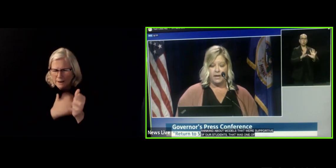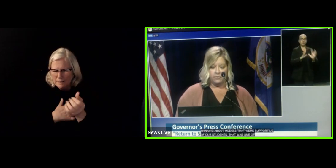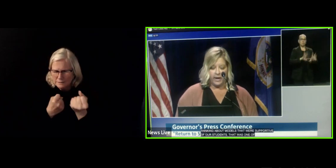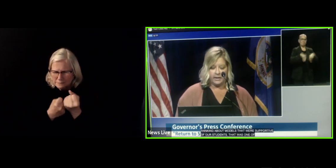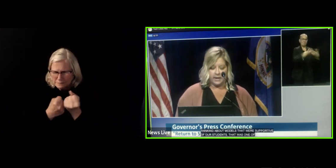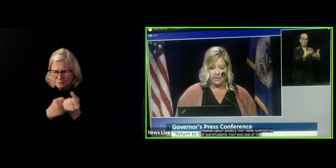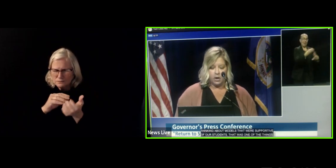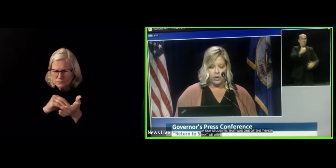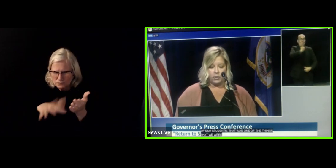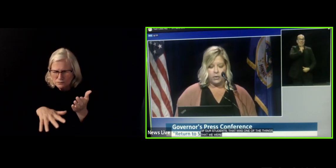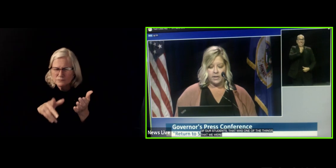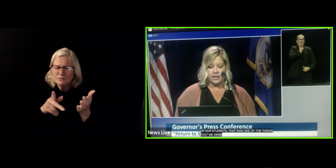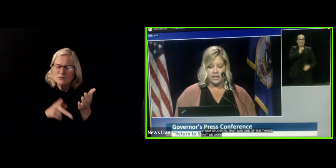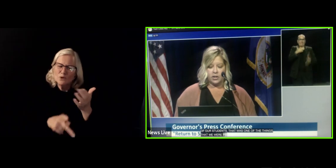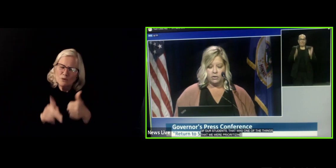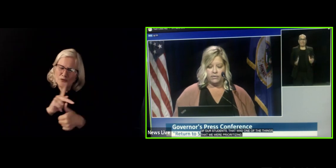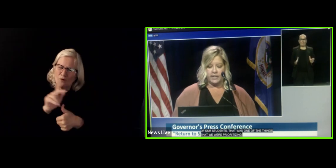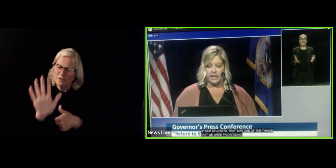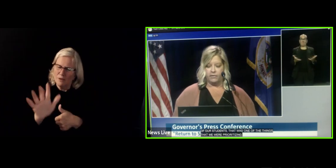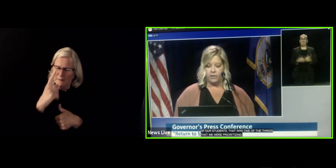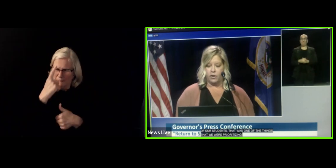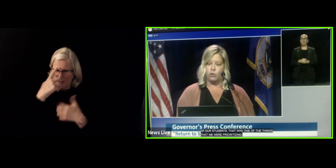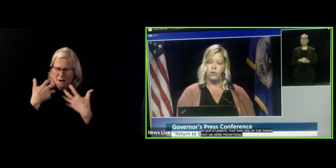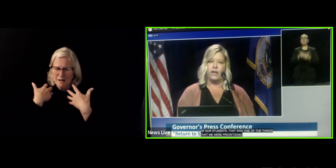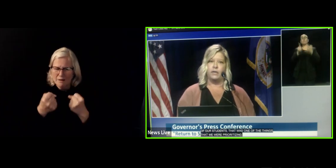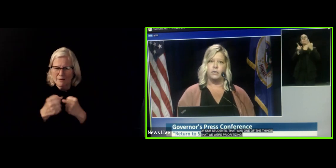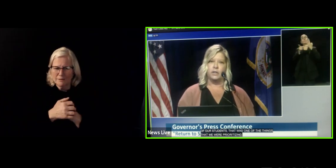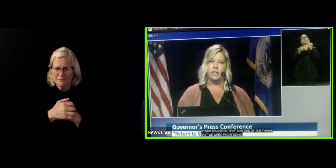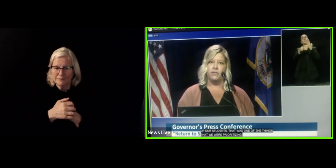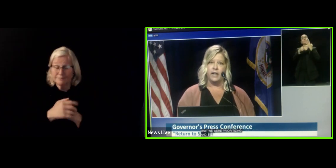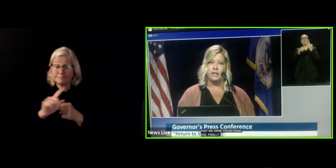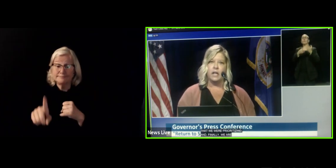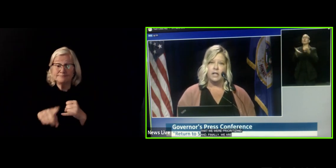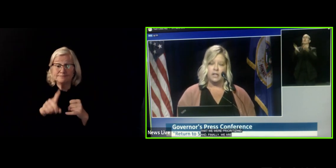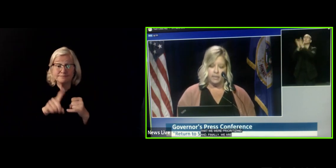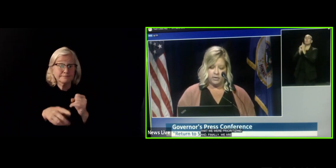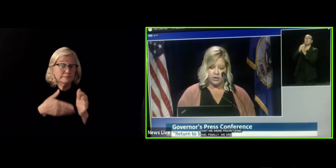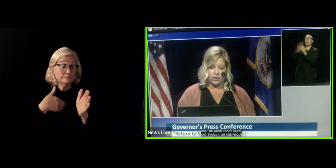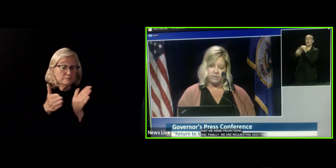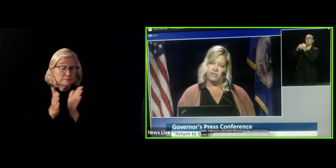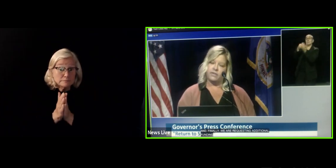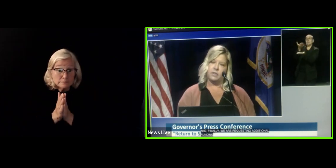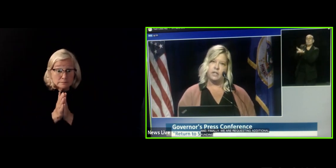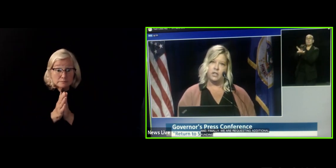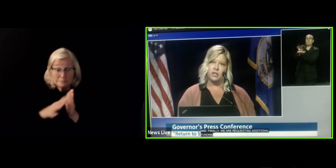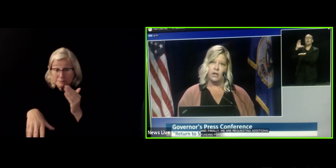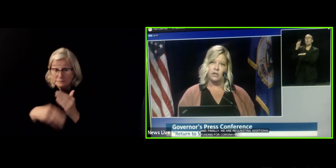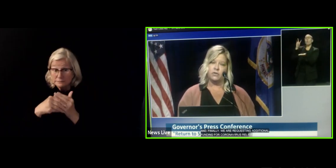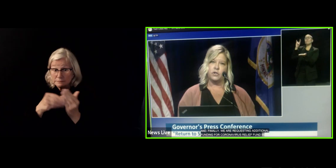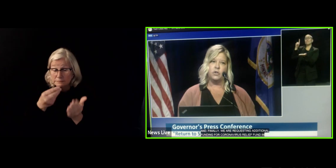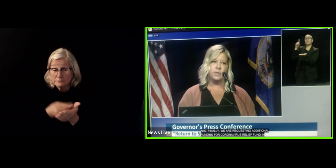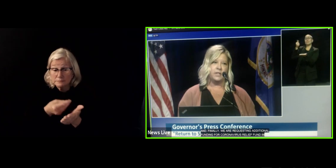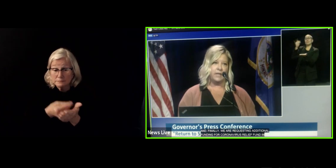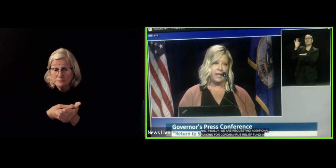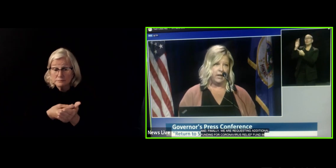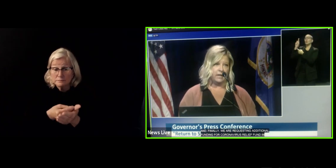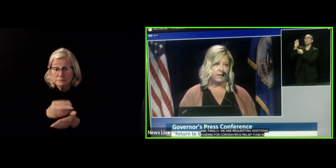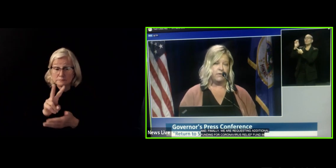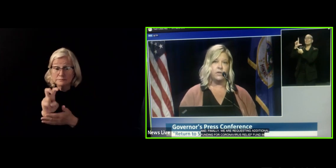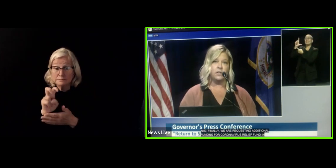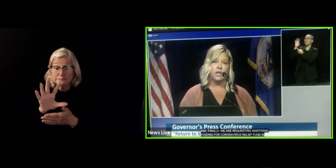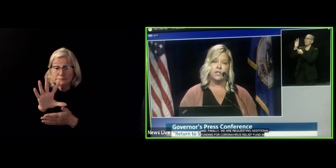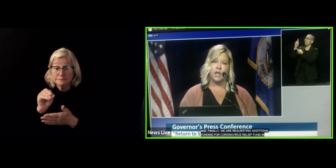And finally, we are requesting additional funding for a coronavirus relief fund in the amount of $250 million for two specific areas.